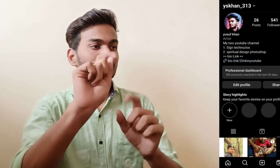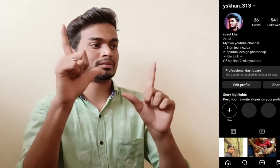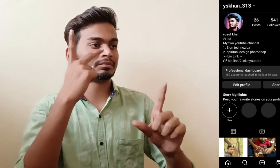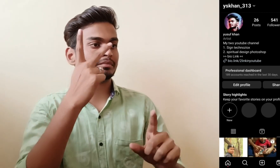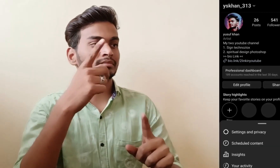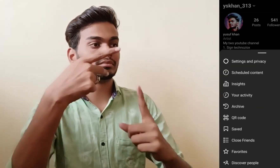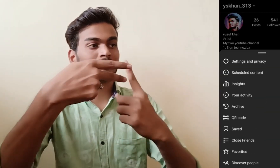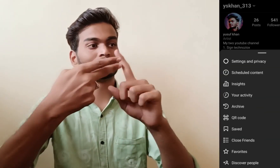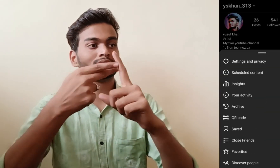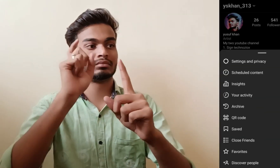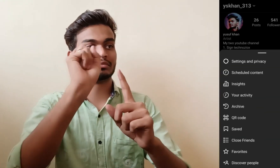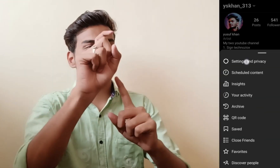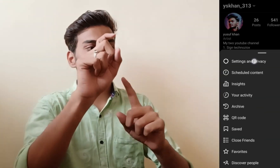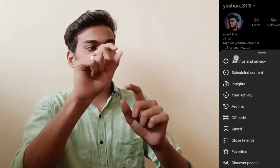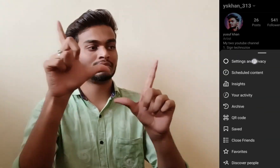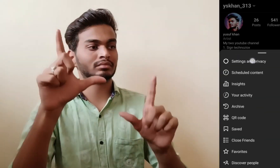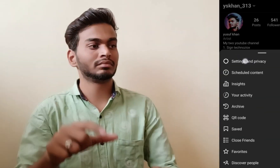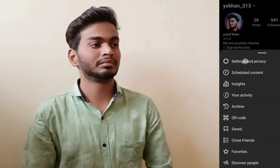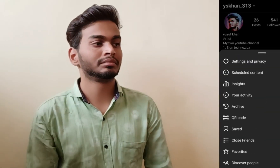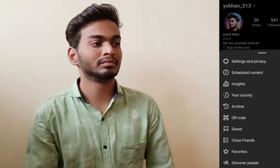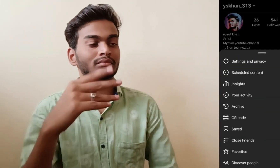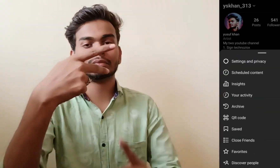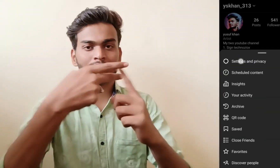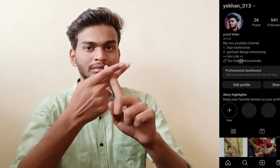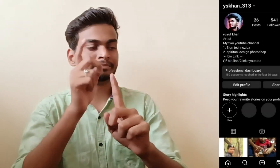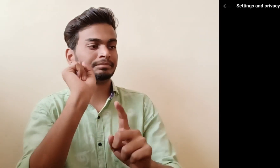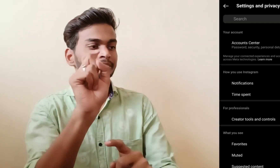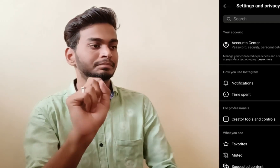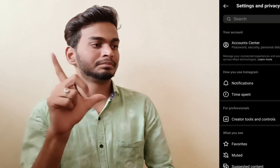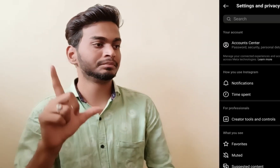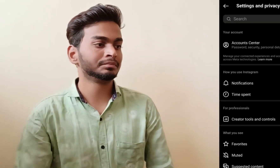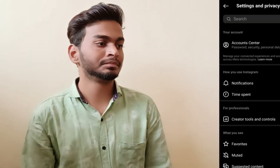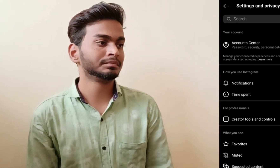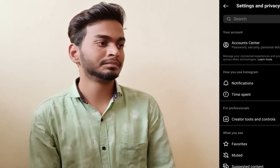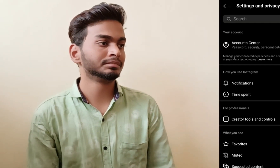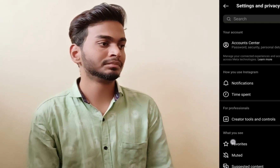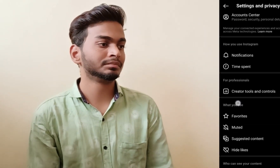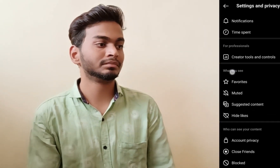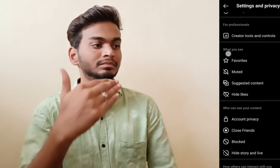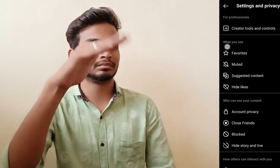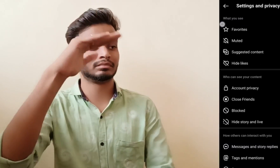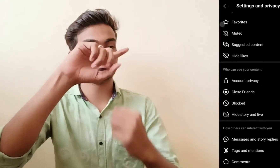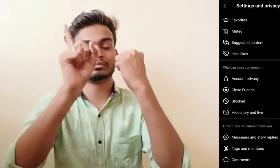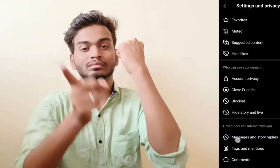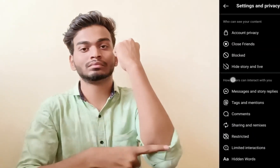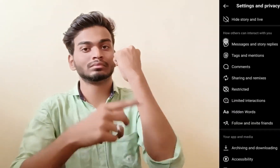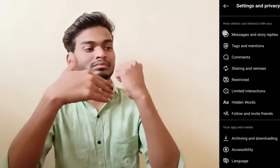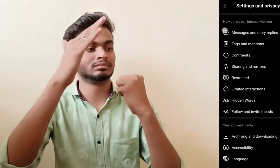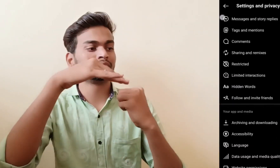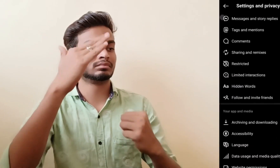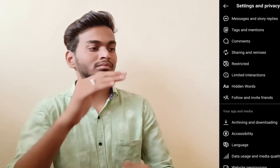profile in setting and privacy, data usage and